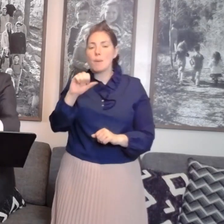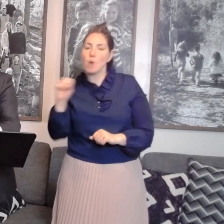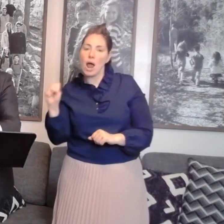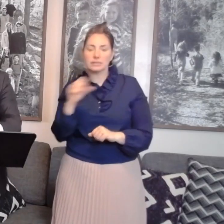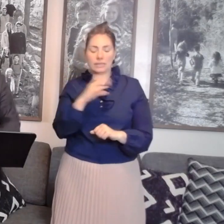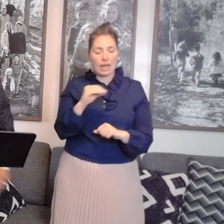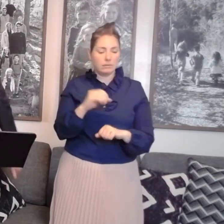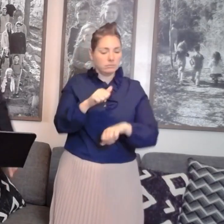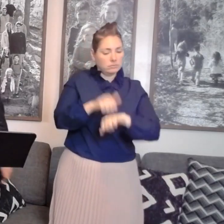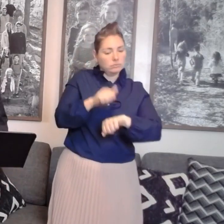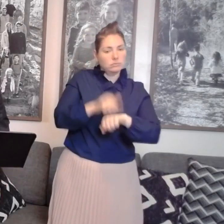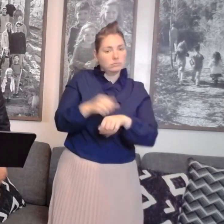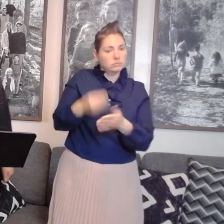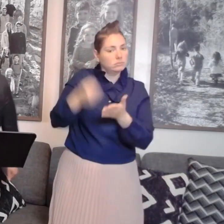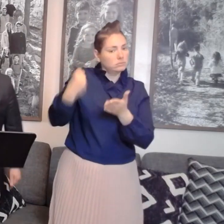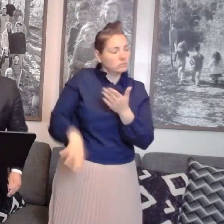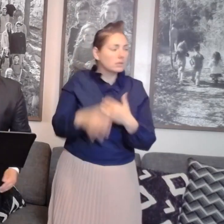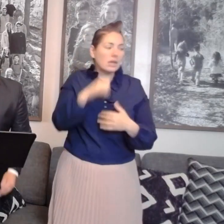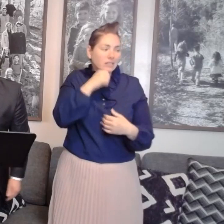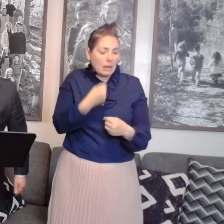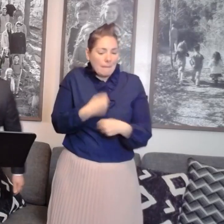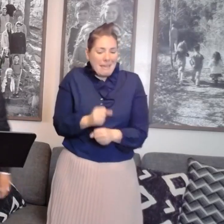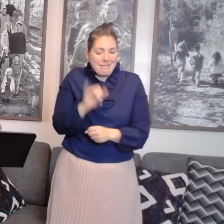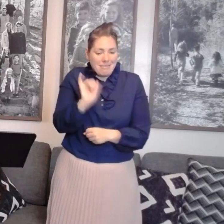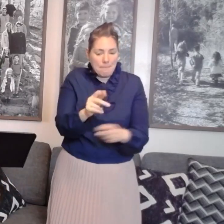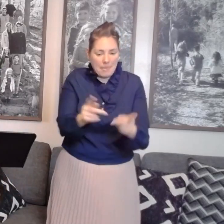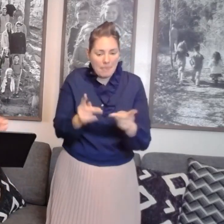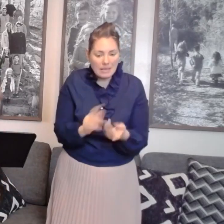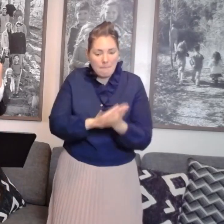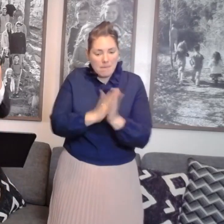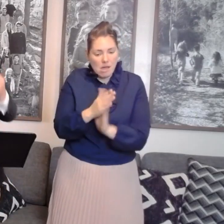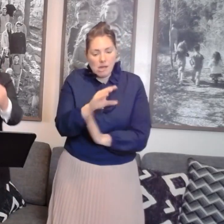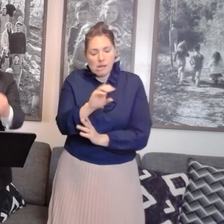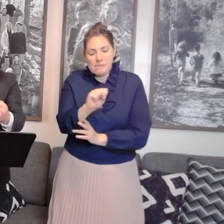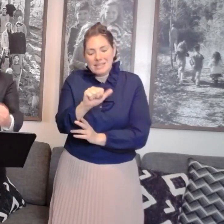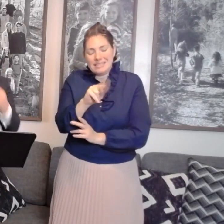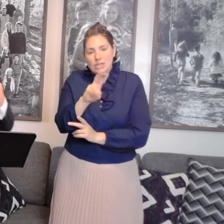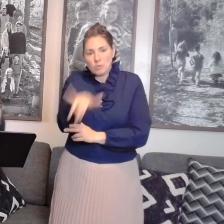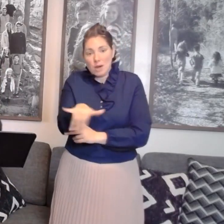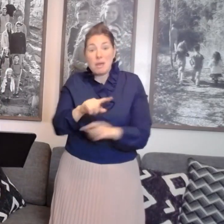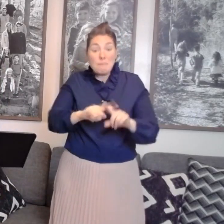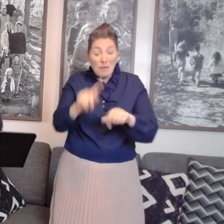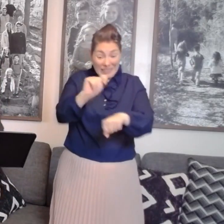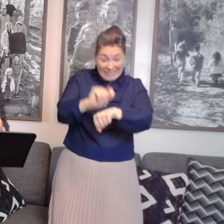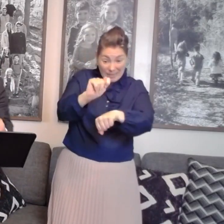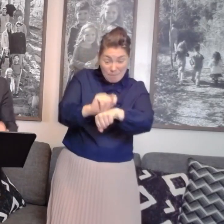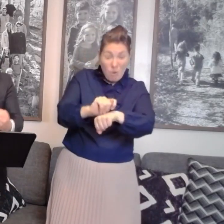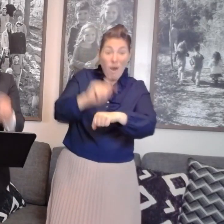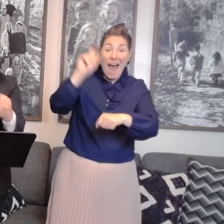precious stone didn't make it a sanctuary. But the temple, it had to